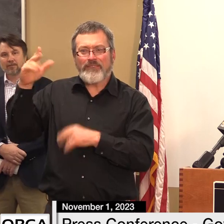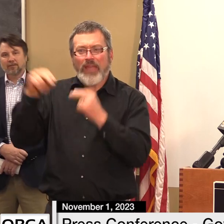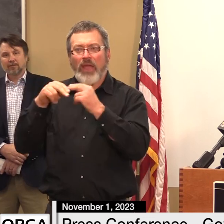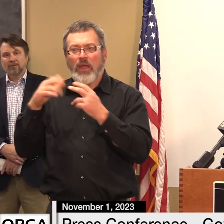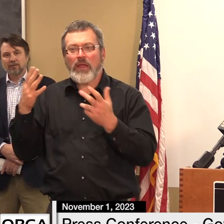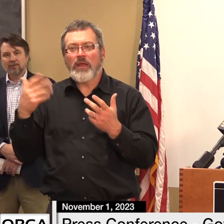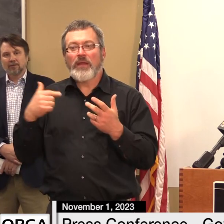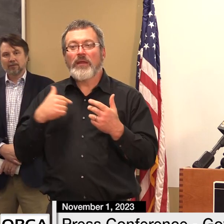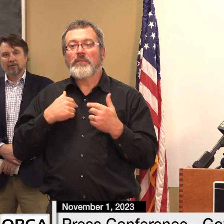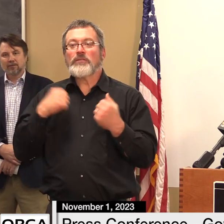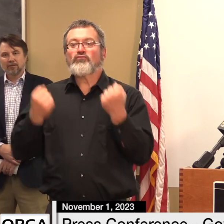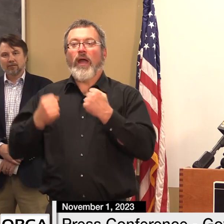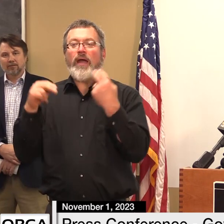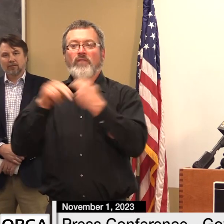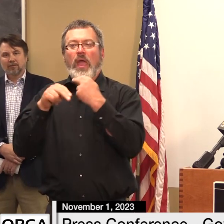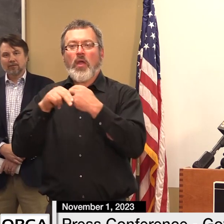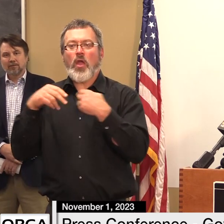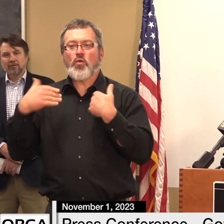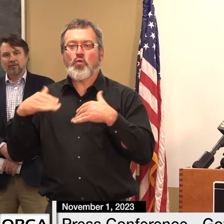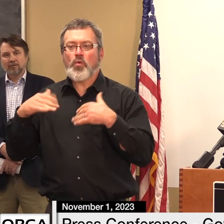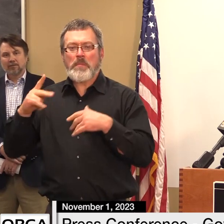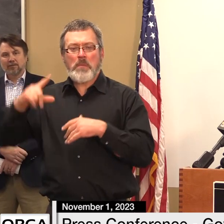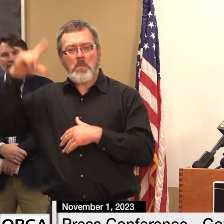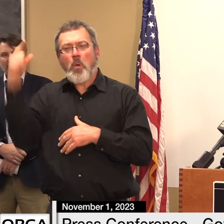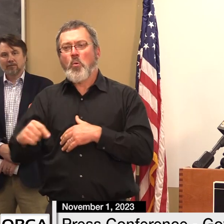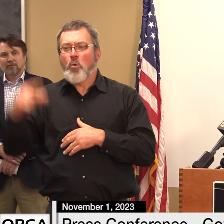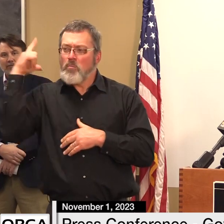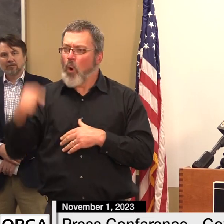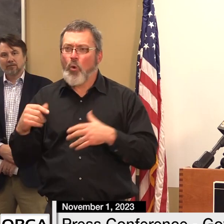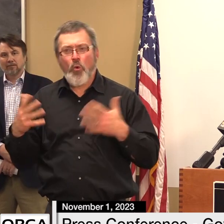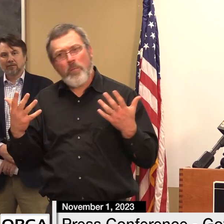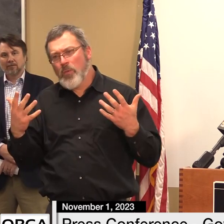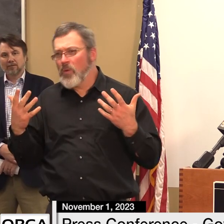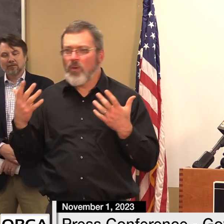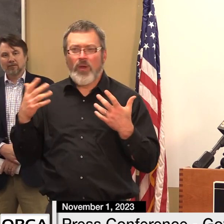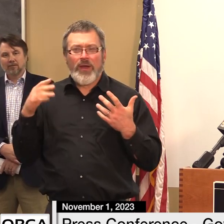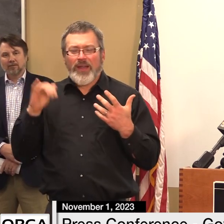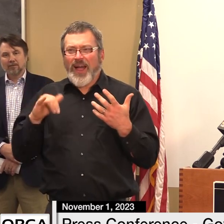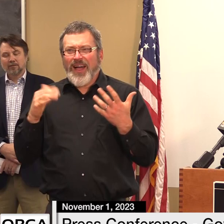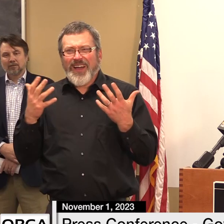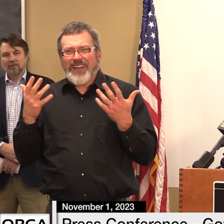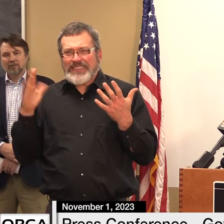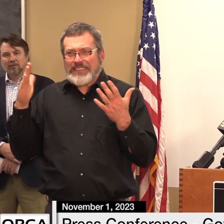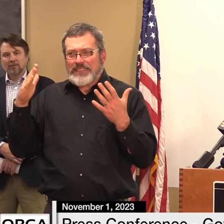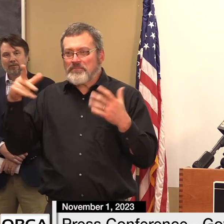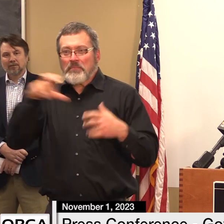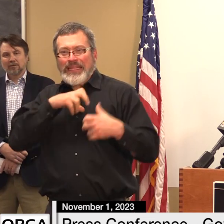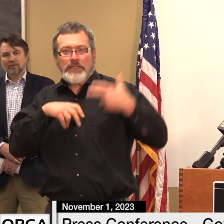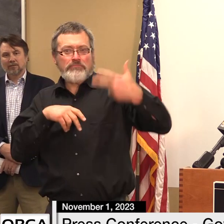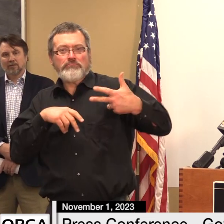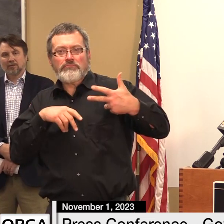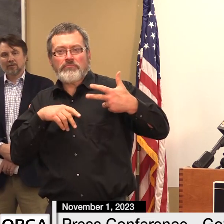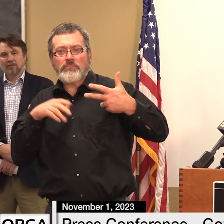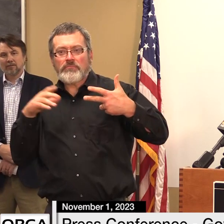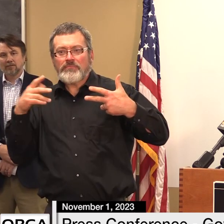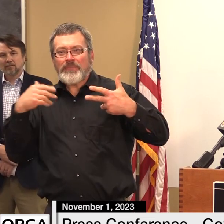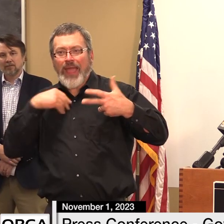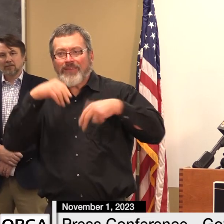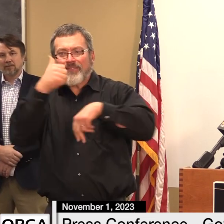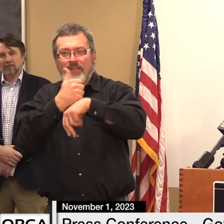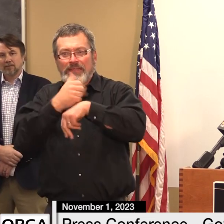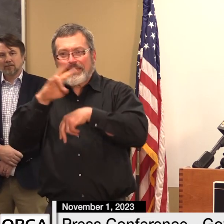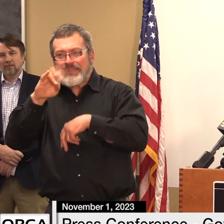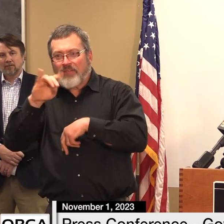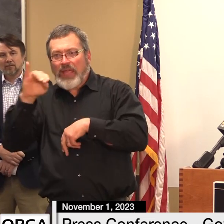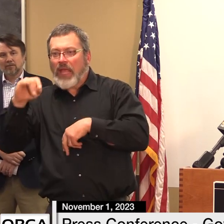people are going very fast. And they go through what seems to be a speed trap at 78, 79, 80 miles an hour, and the police